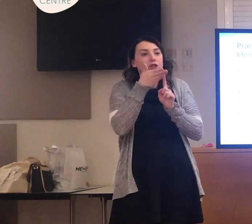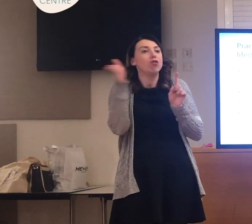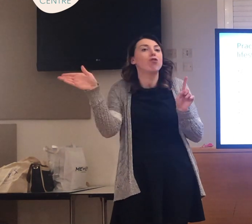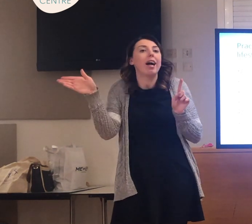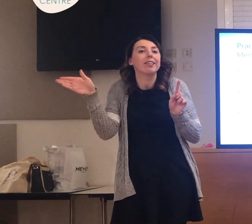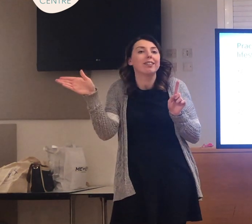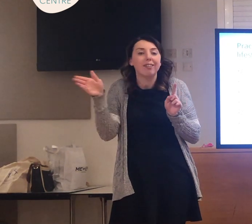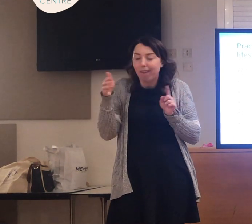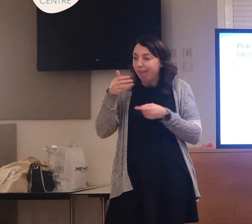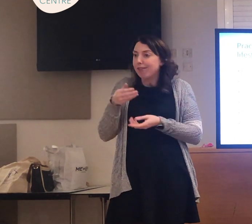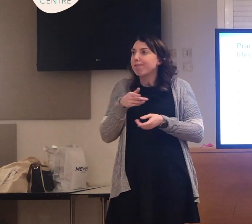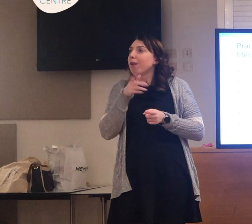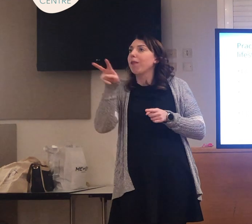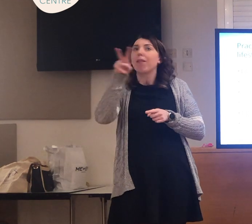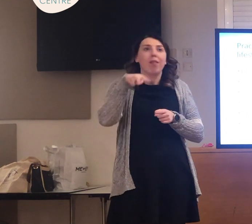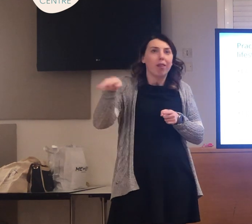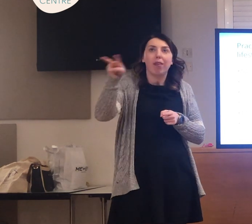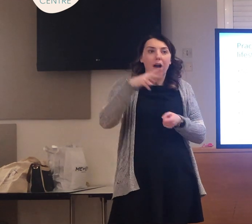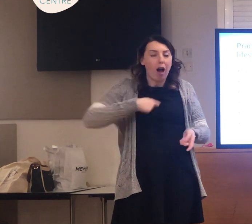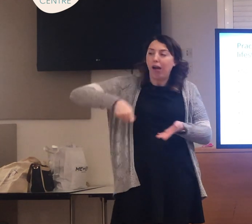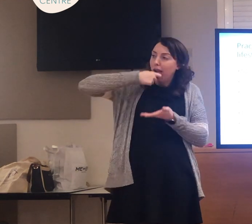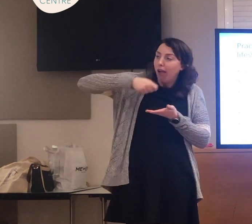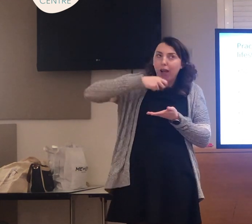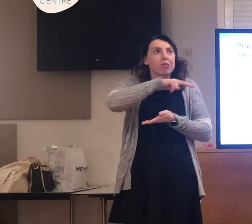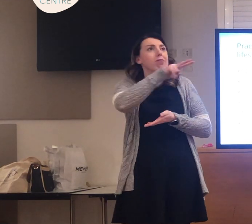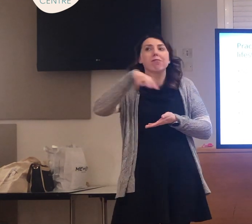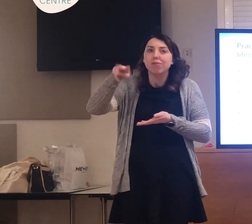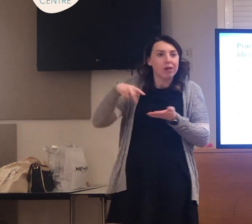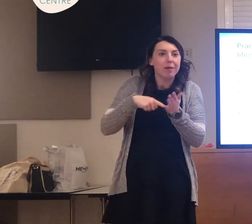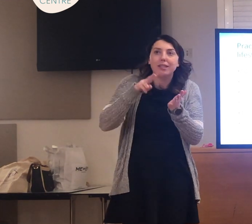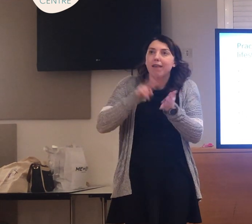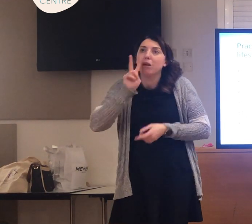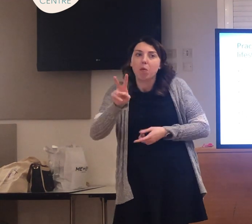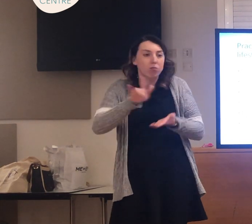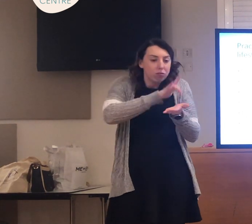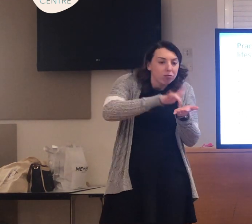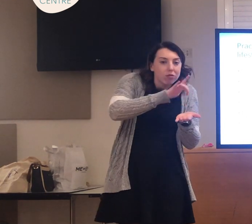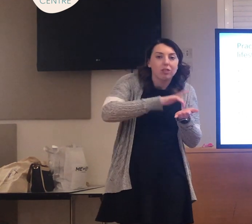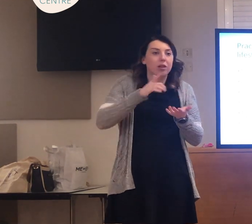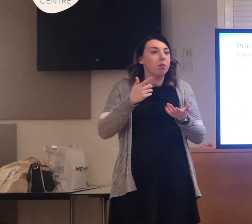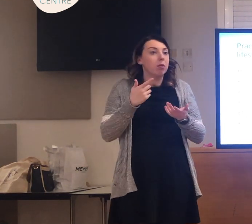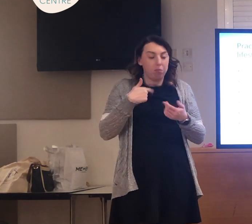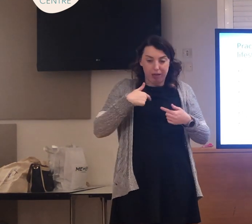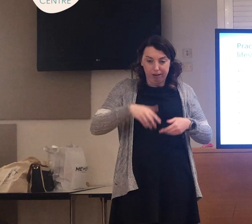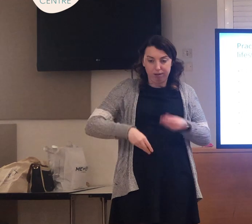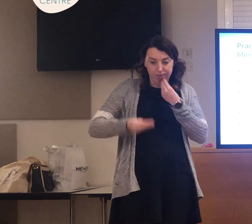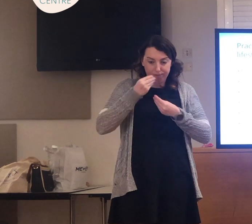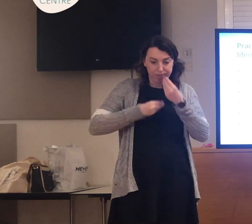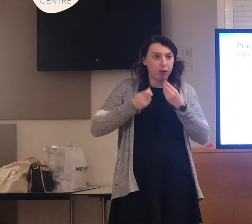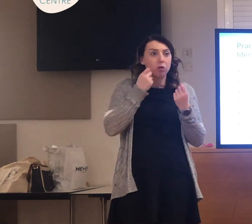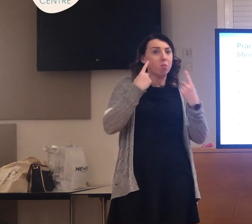We're concentrating on other things, shoveling food in. We don't even register, I'm